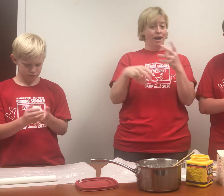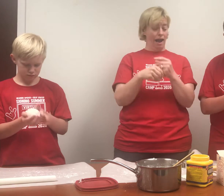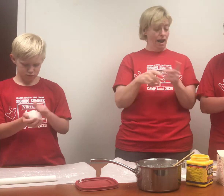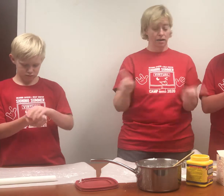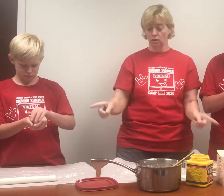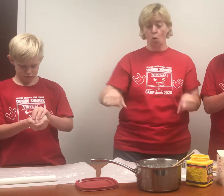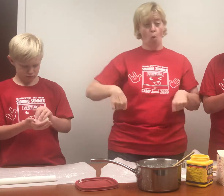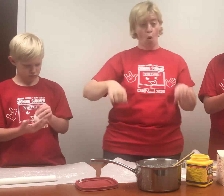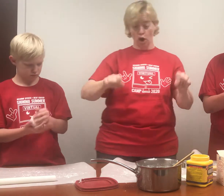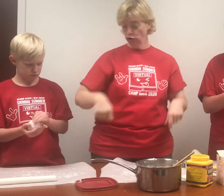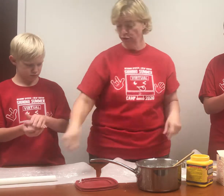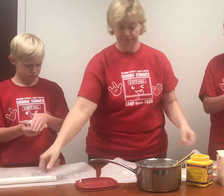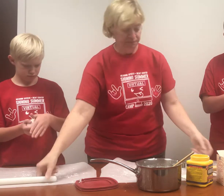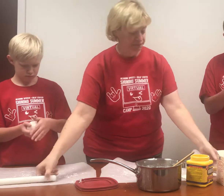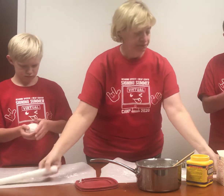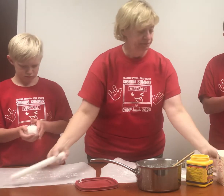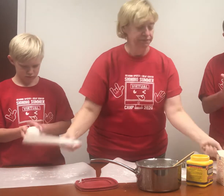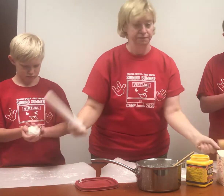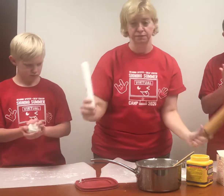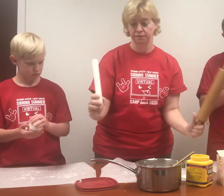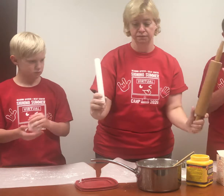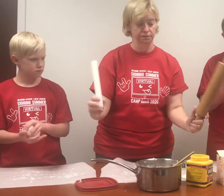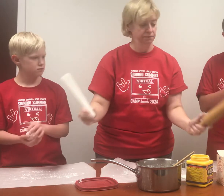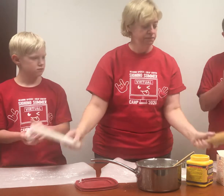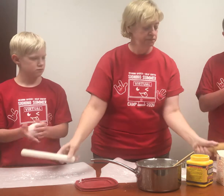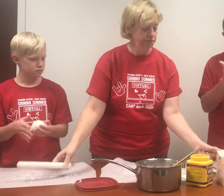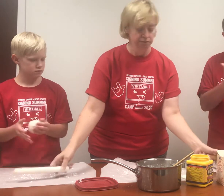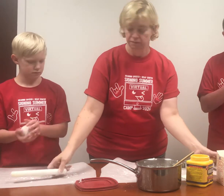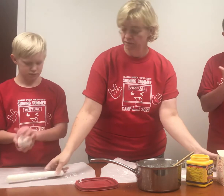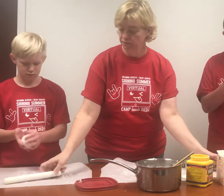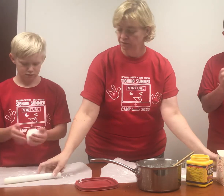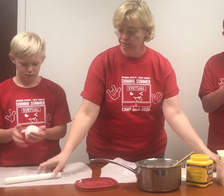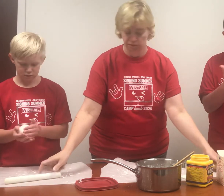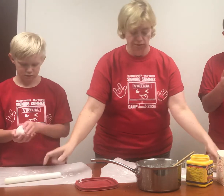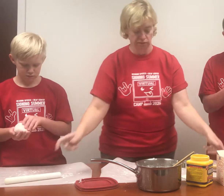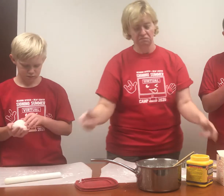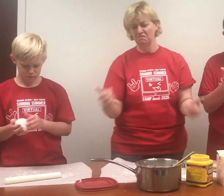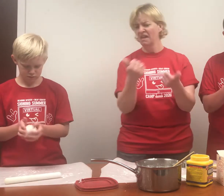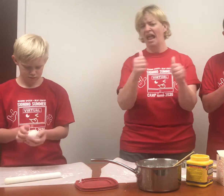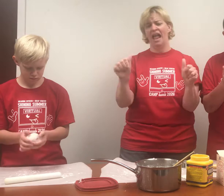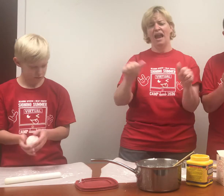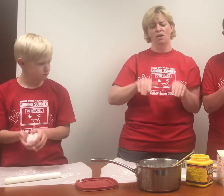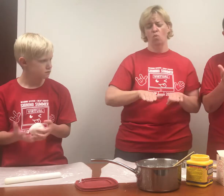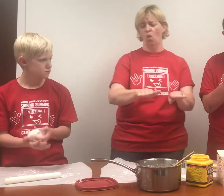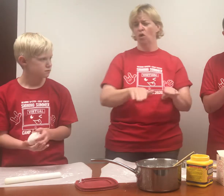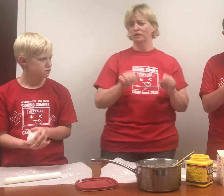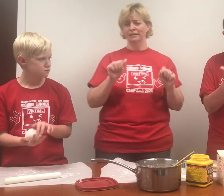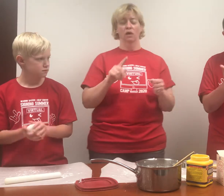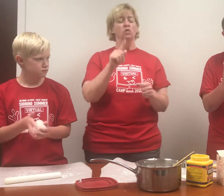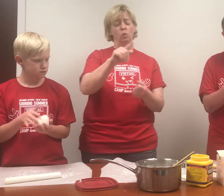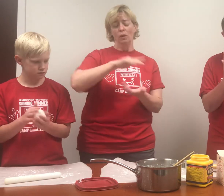edges. And I got 2 different rolling pins here for them to use, but